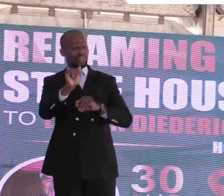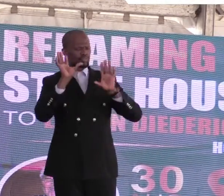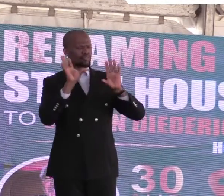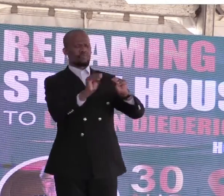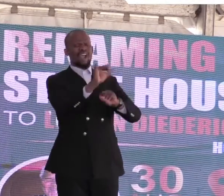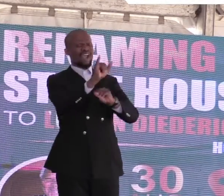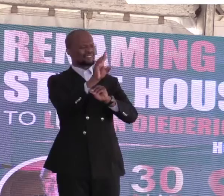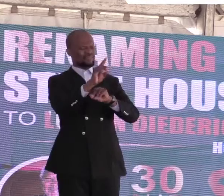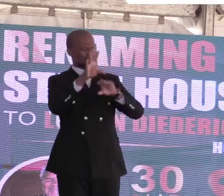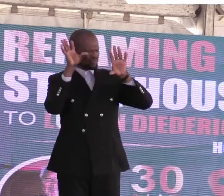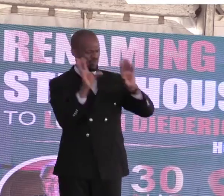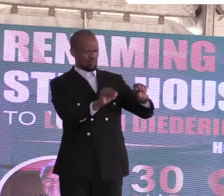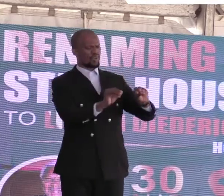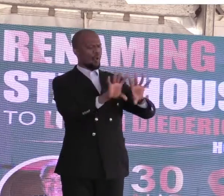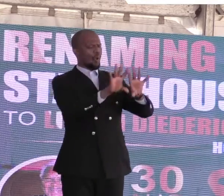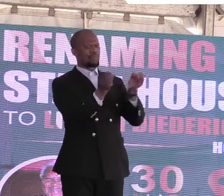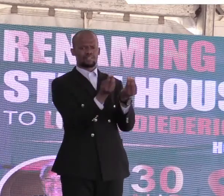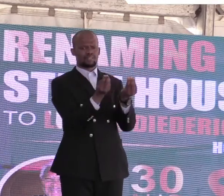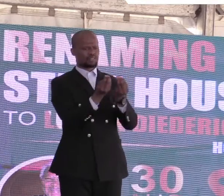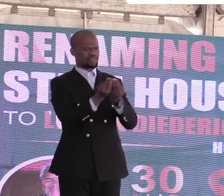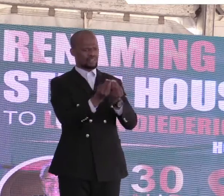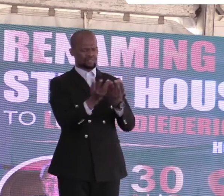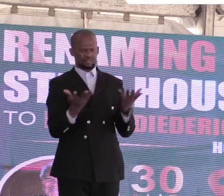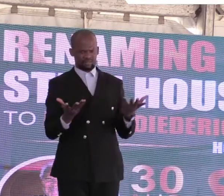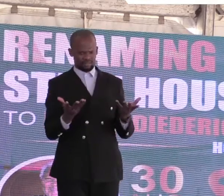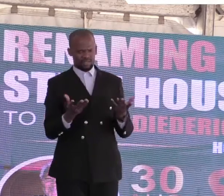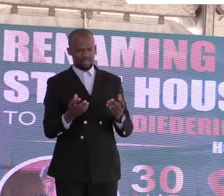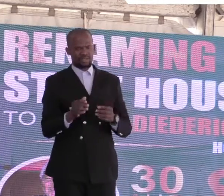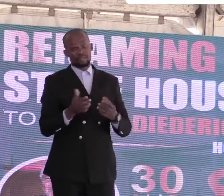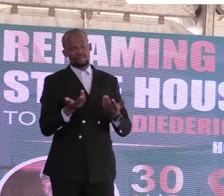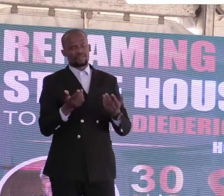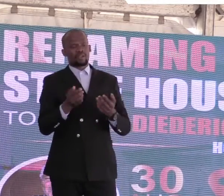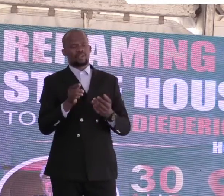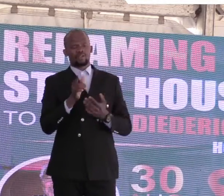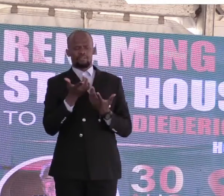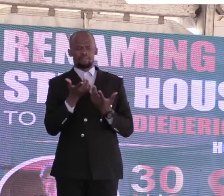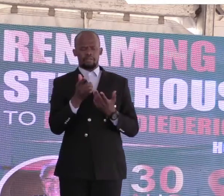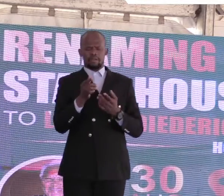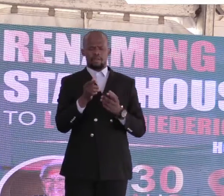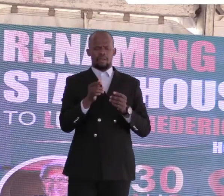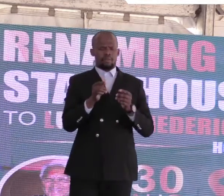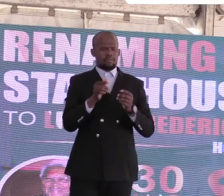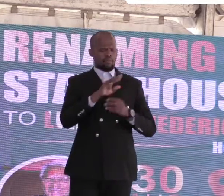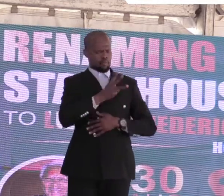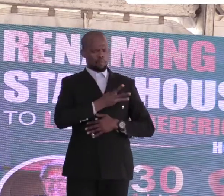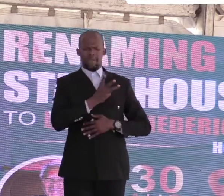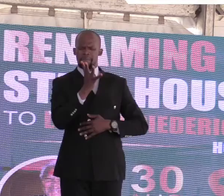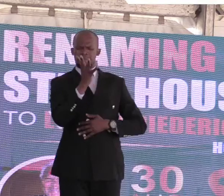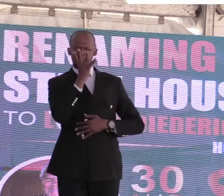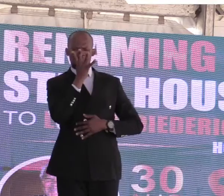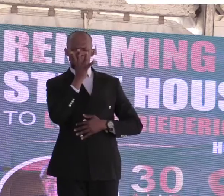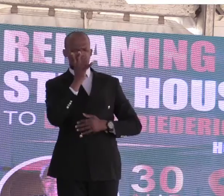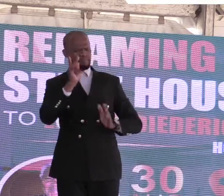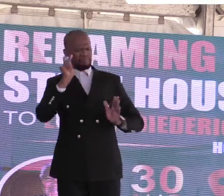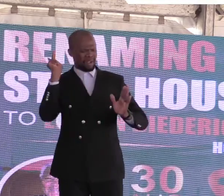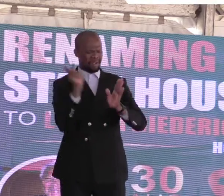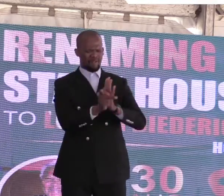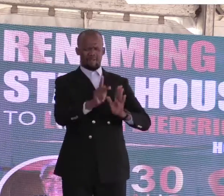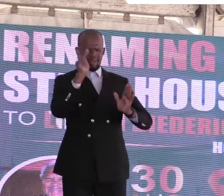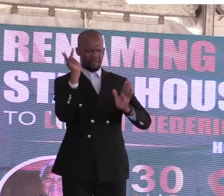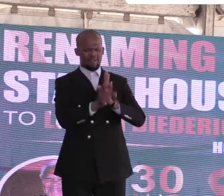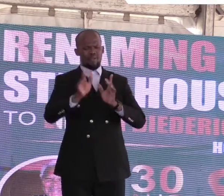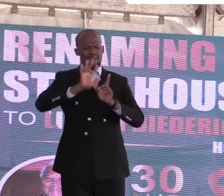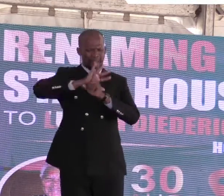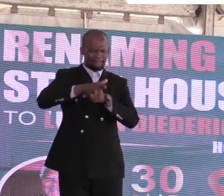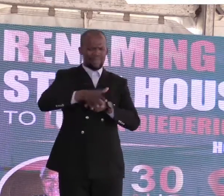years. Sadly, thousands of women were slaughtered by the murderous apartheid regime, which did